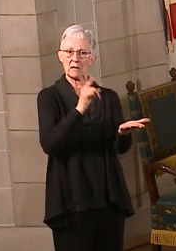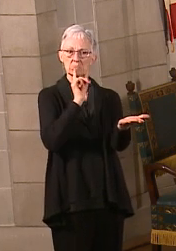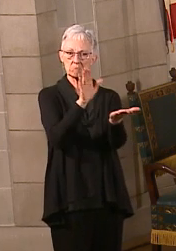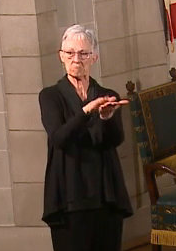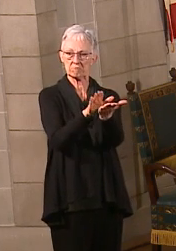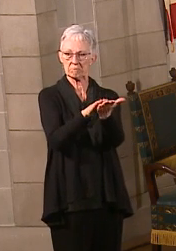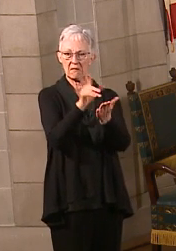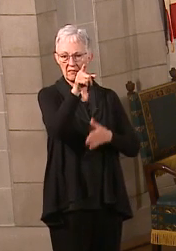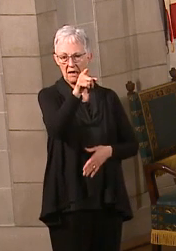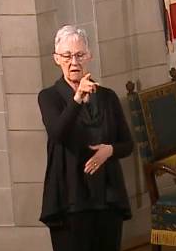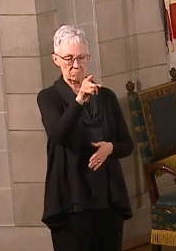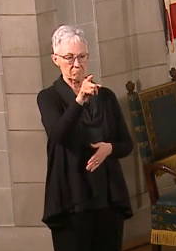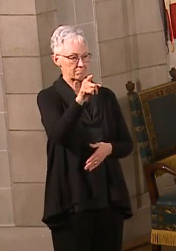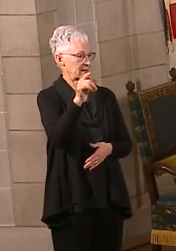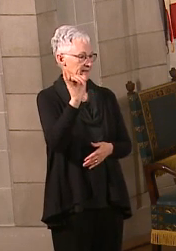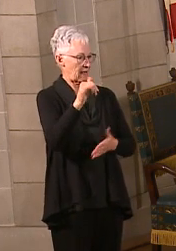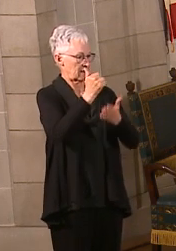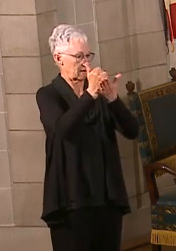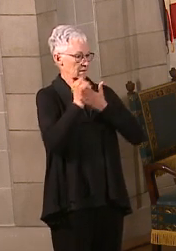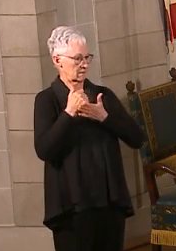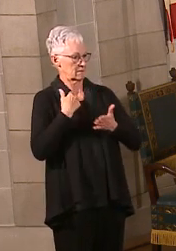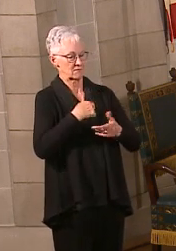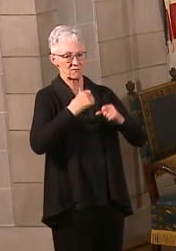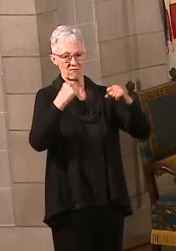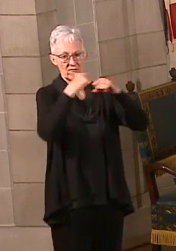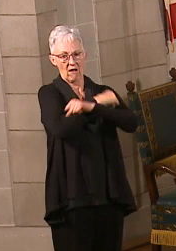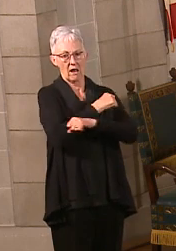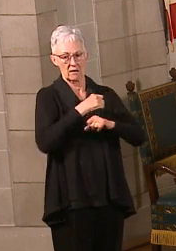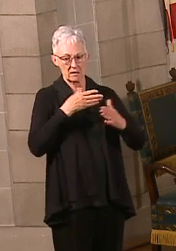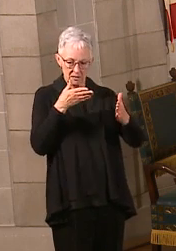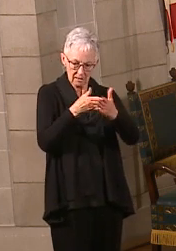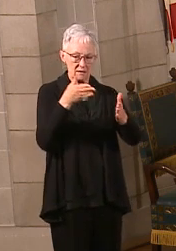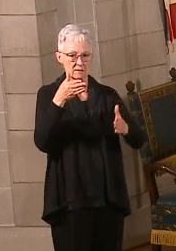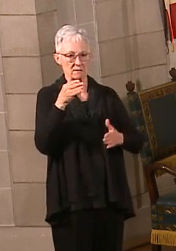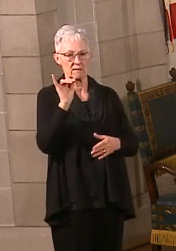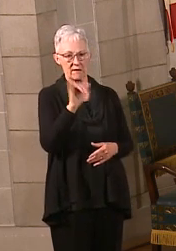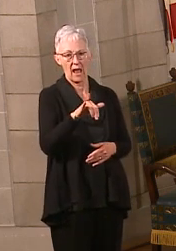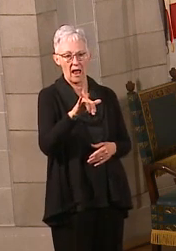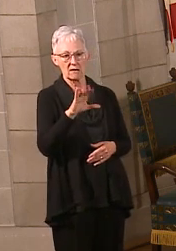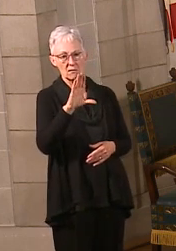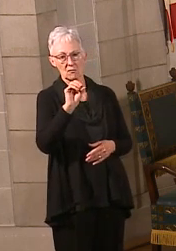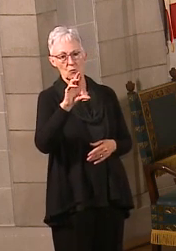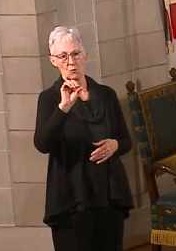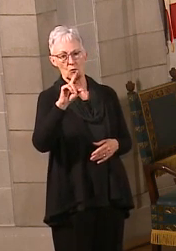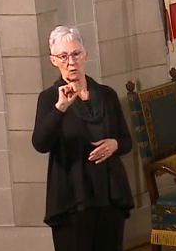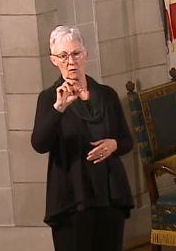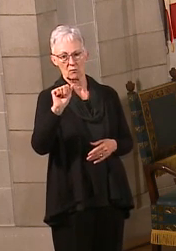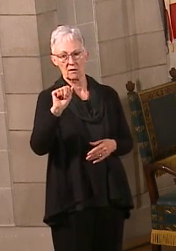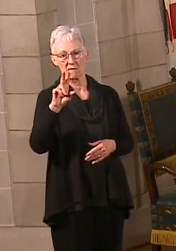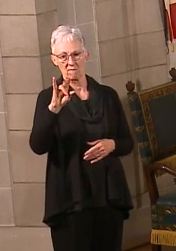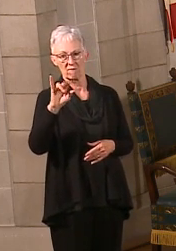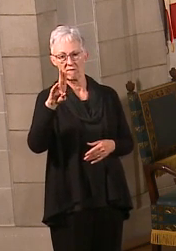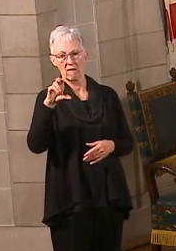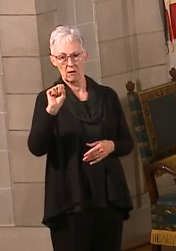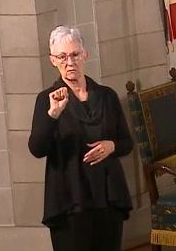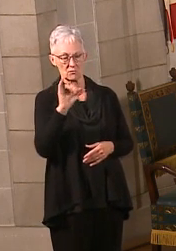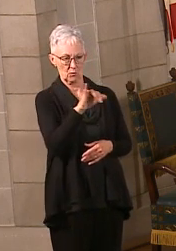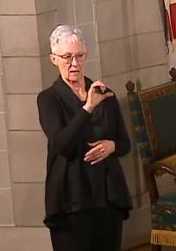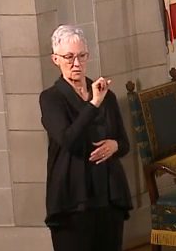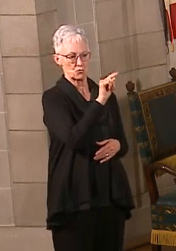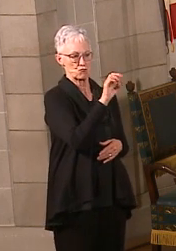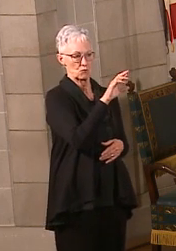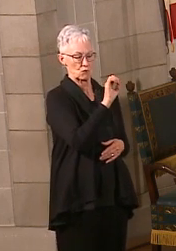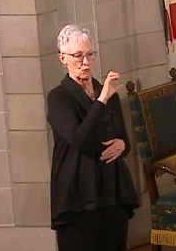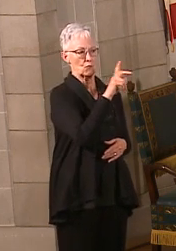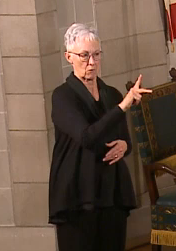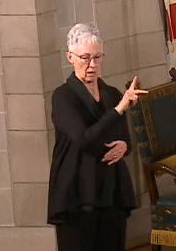challenge of fighting the coronavirus here in our state. So I want to get a shout out to Strick Labs for their work with Methodist Hospital to provide that hand sanitizer,